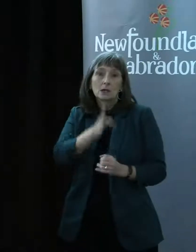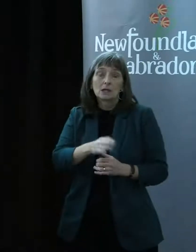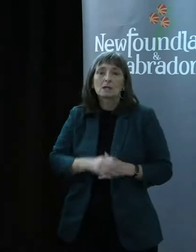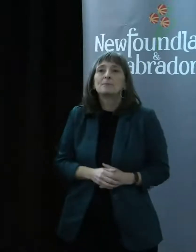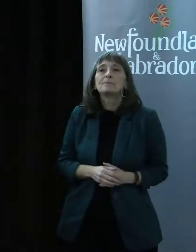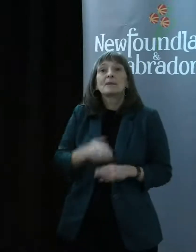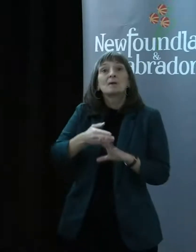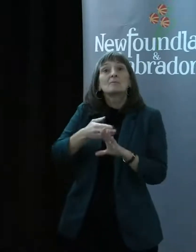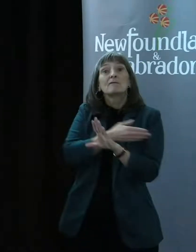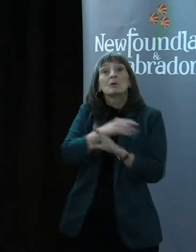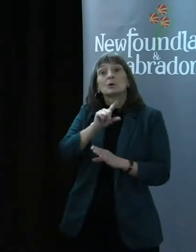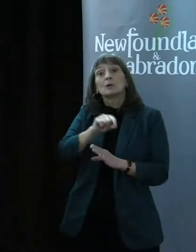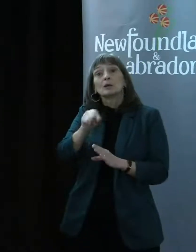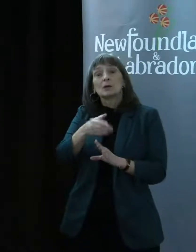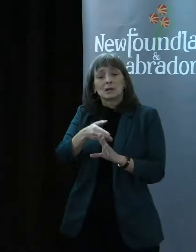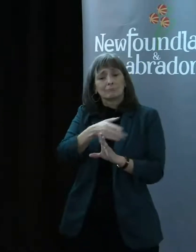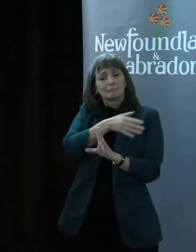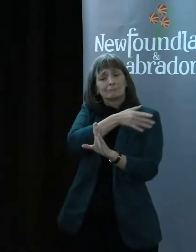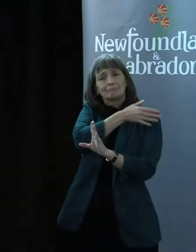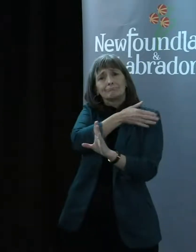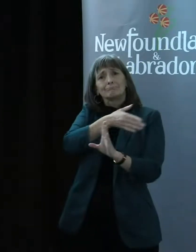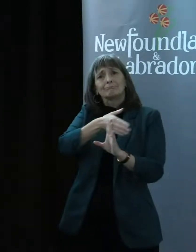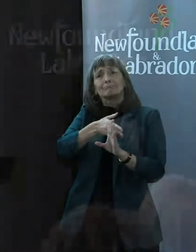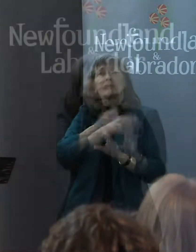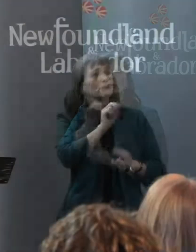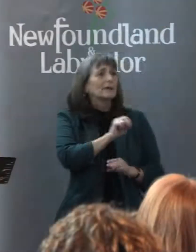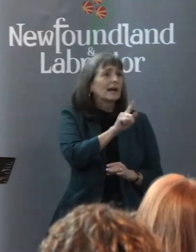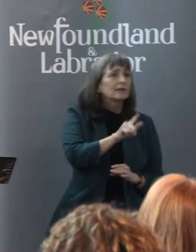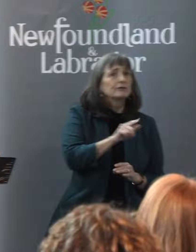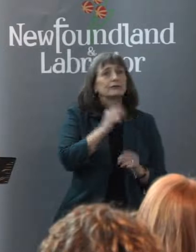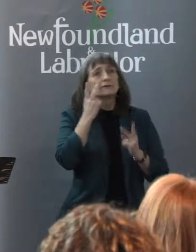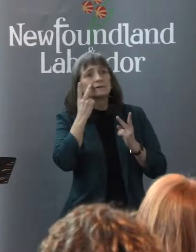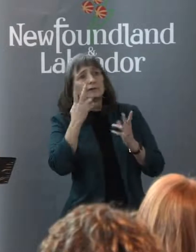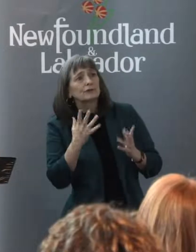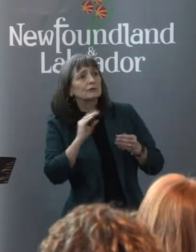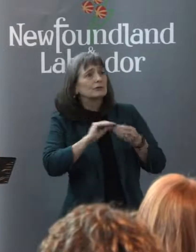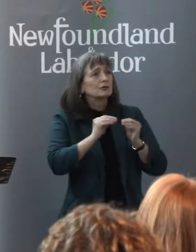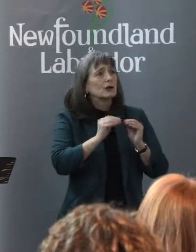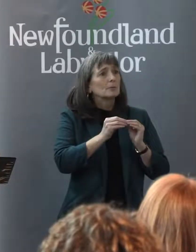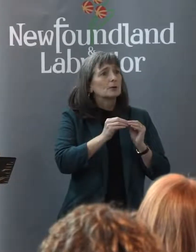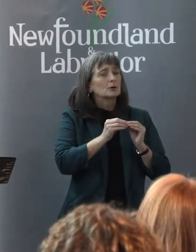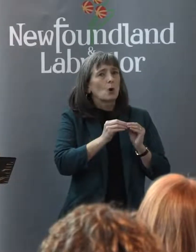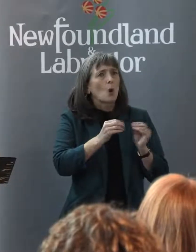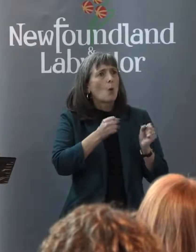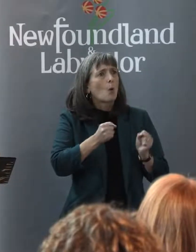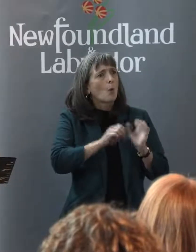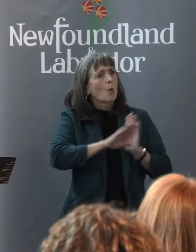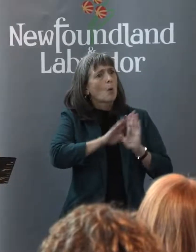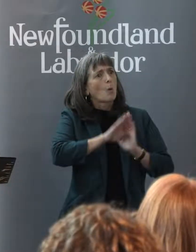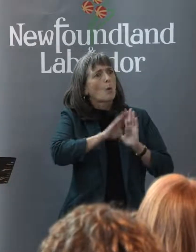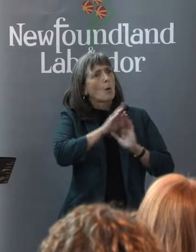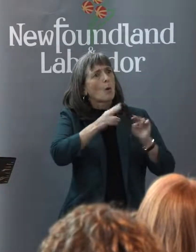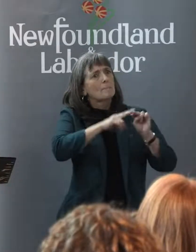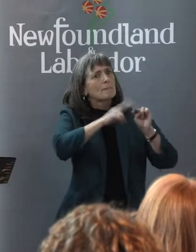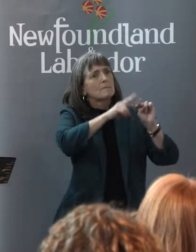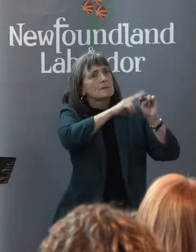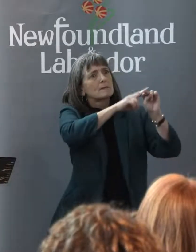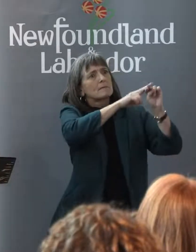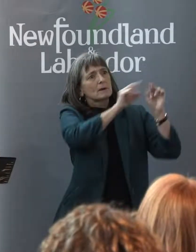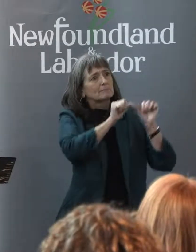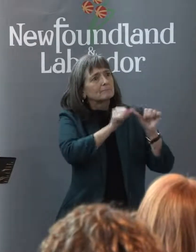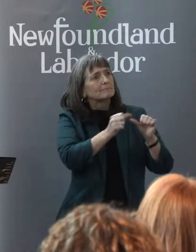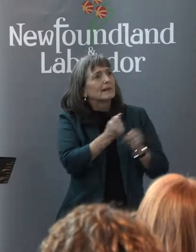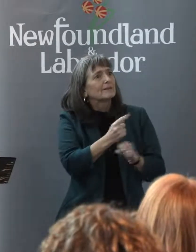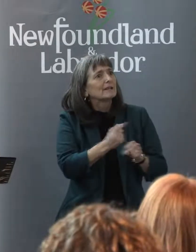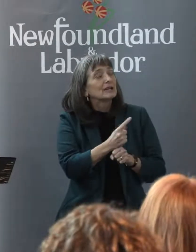prior to 2020, Newfoundland and Labrador resident and non-resident visitor numbers were growing stronger and stronger, consistently welcoming